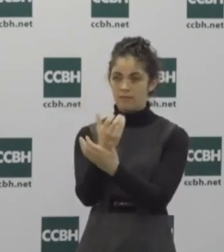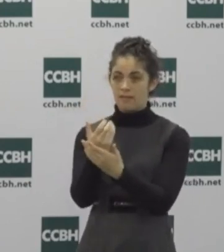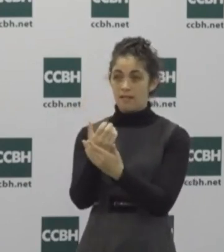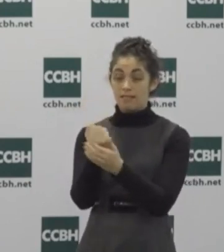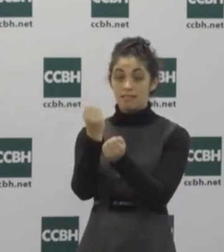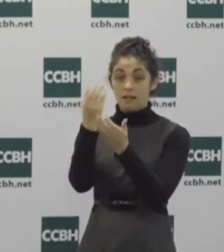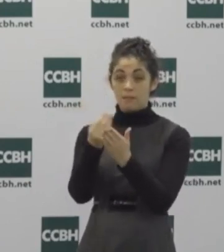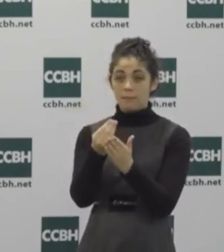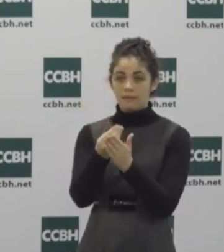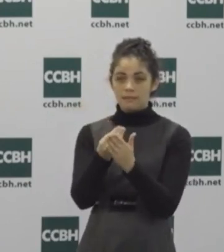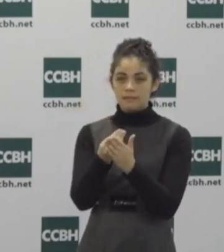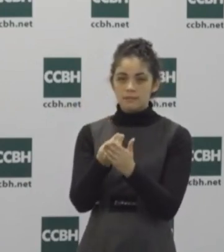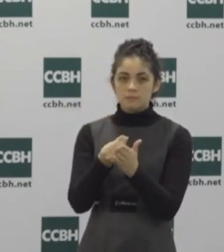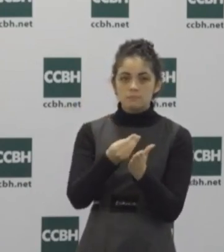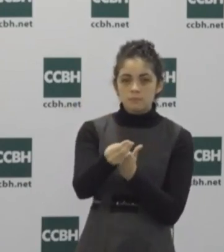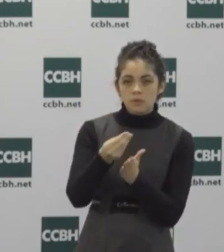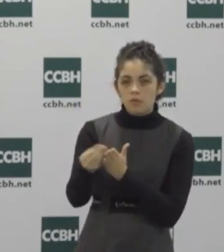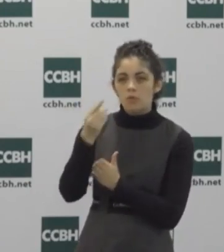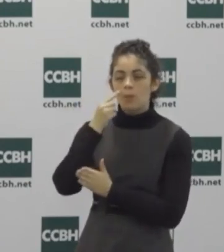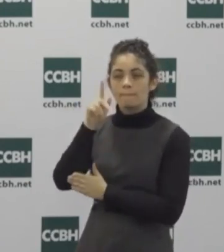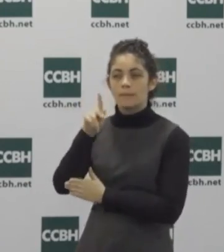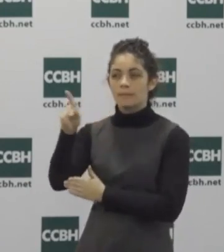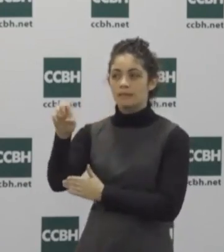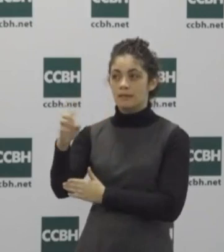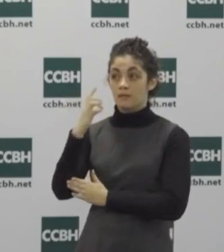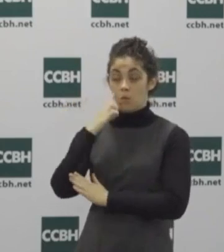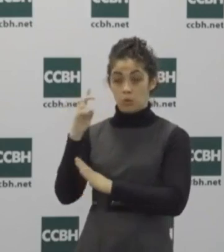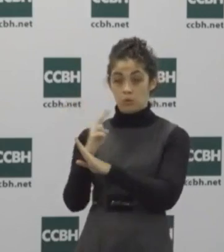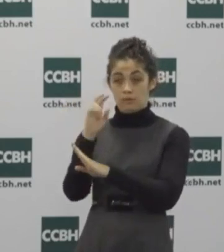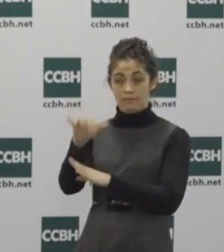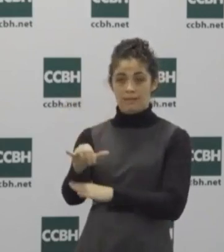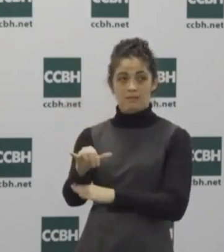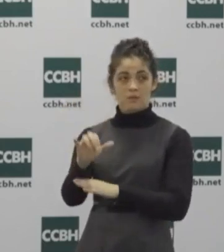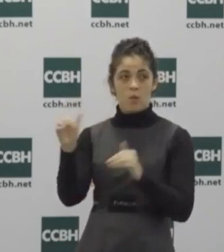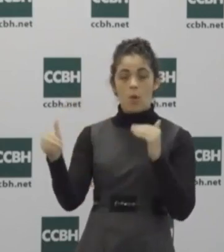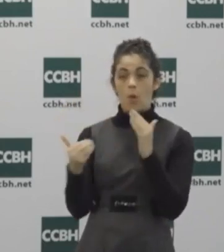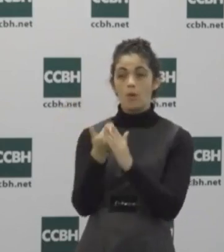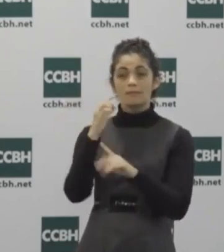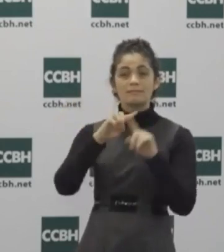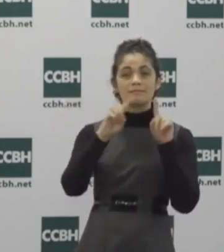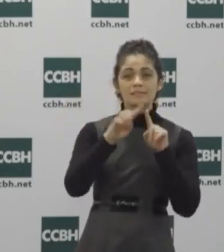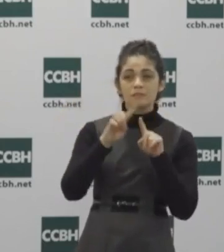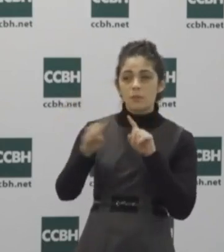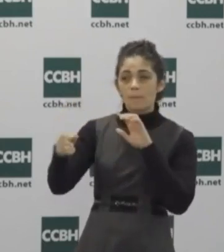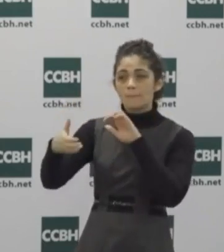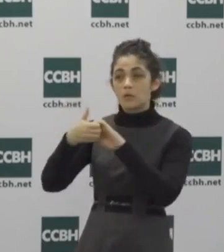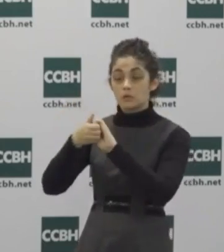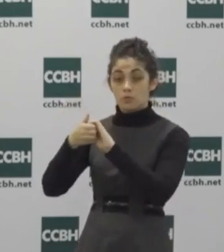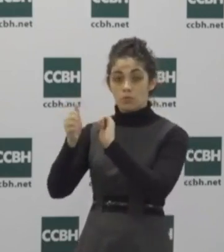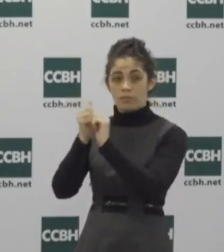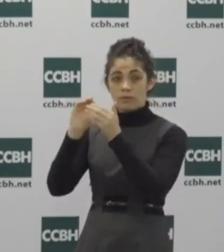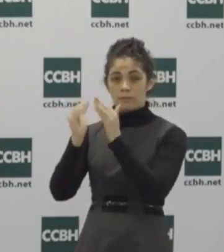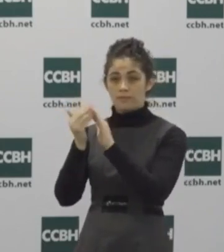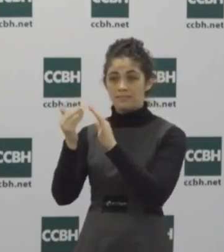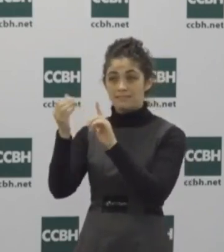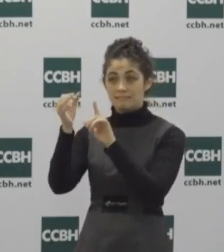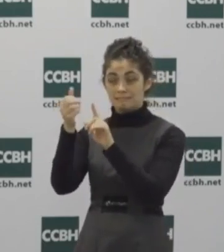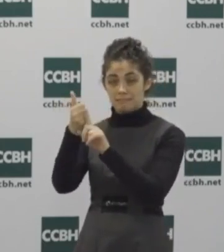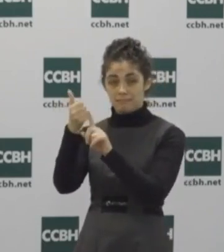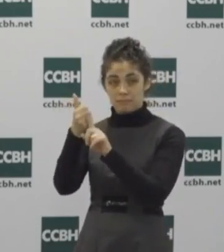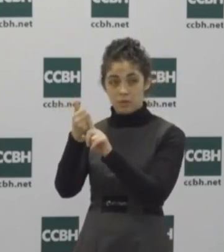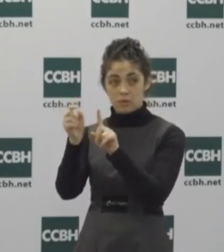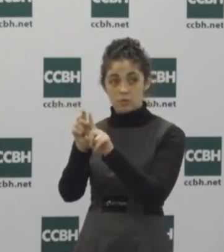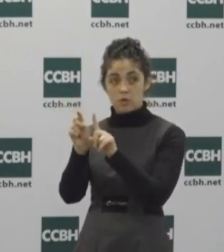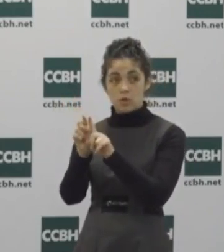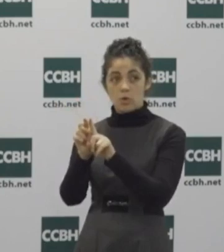of dollars to support personal protective equipment that is used by a whole range of partners in the community. This is critical to protect